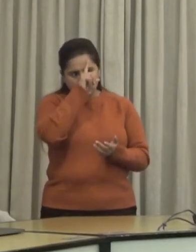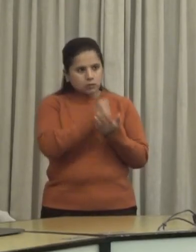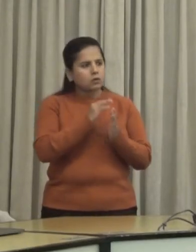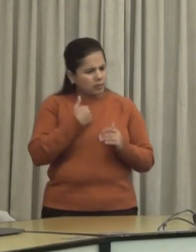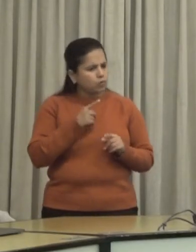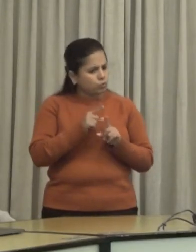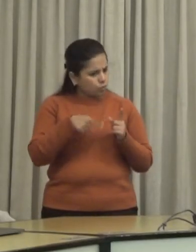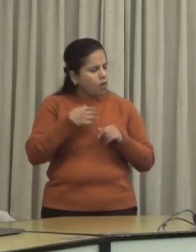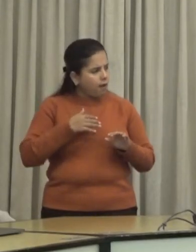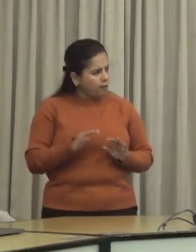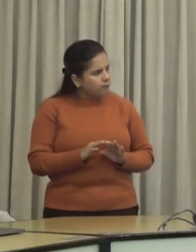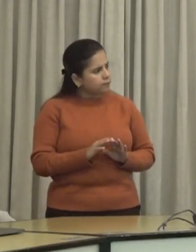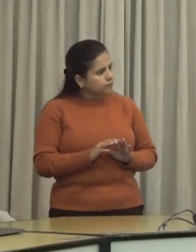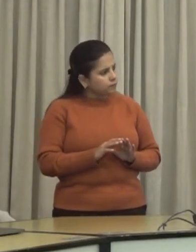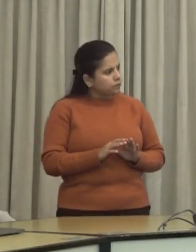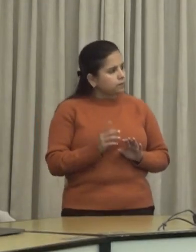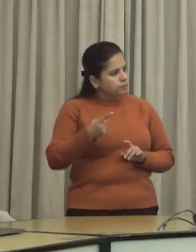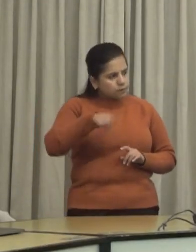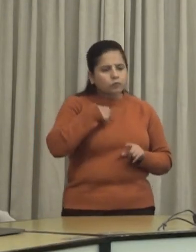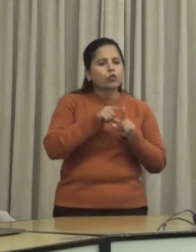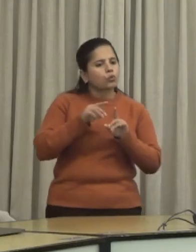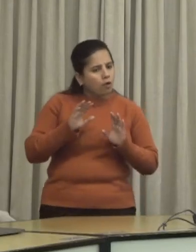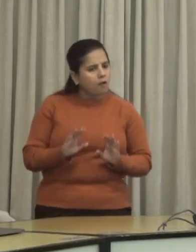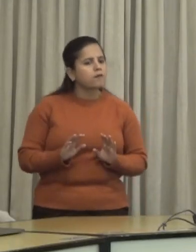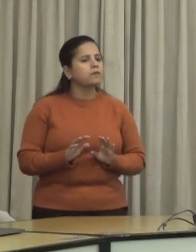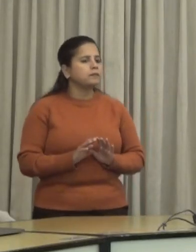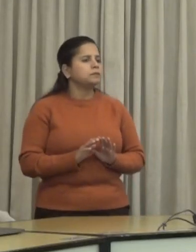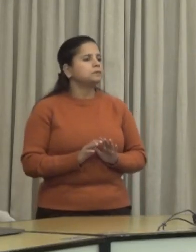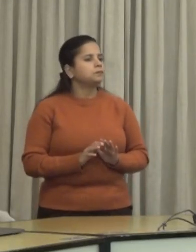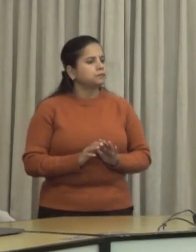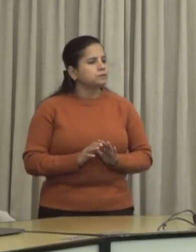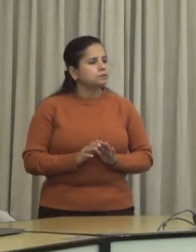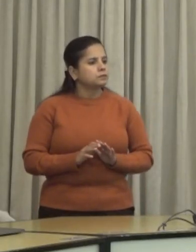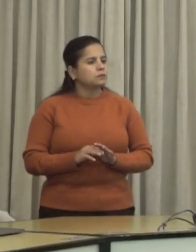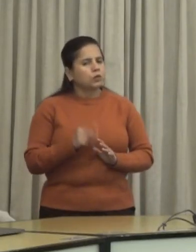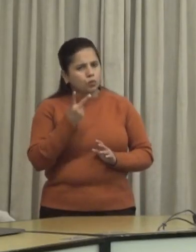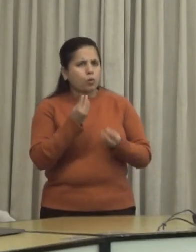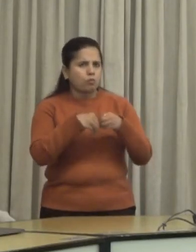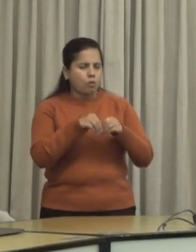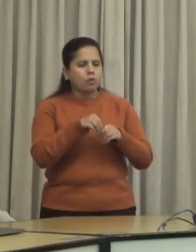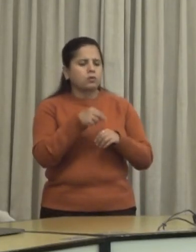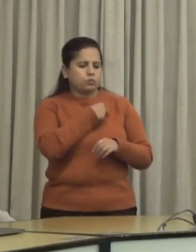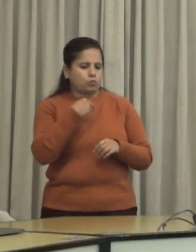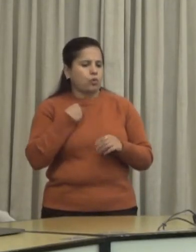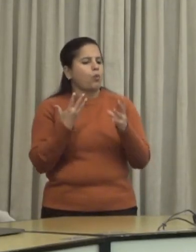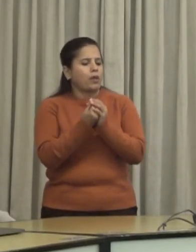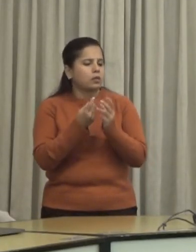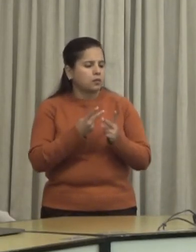which we do. So, which we do having two or more physicians,